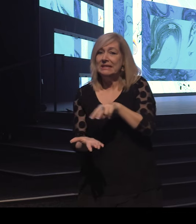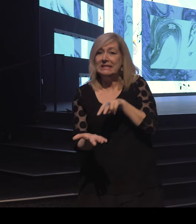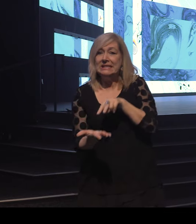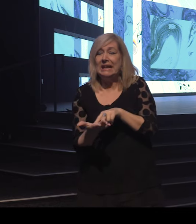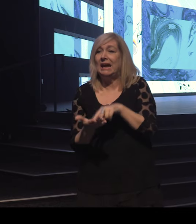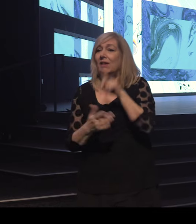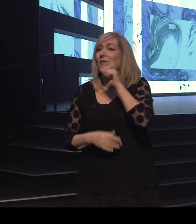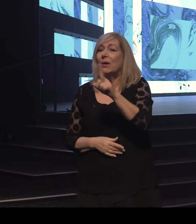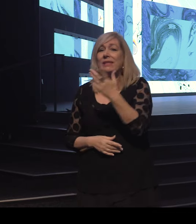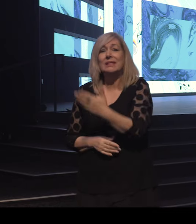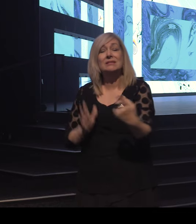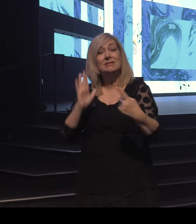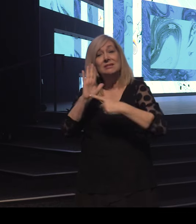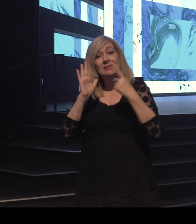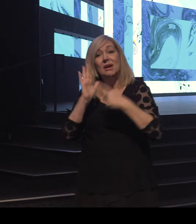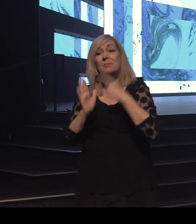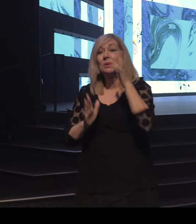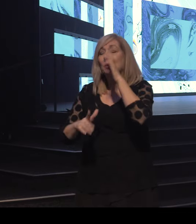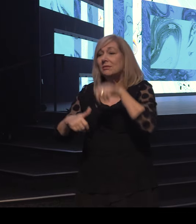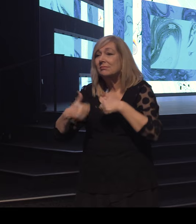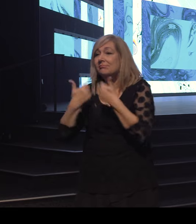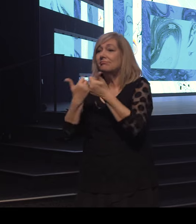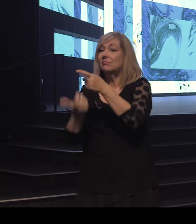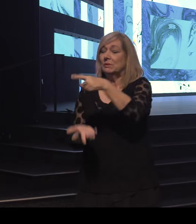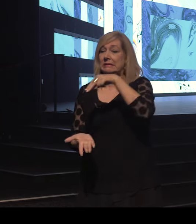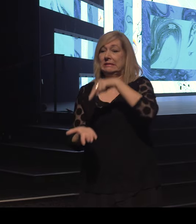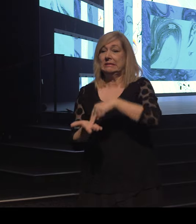times when you might stand alone.